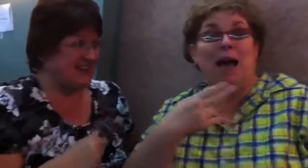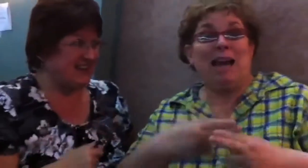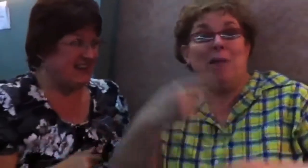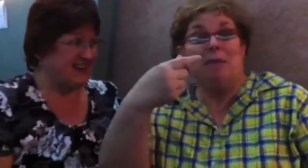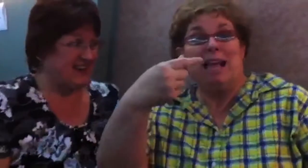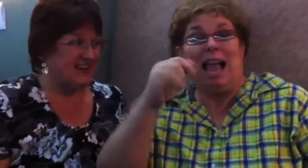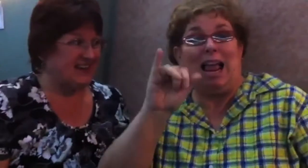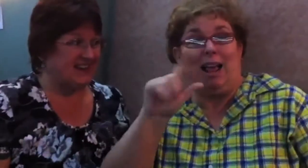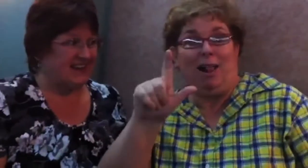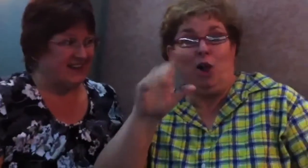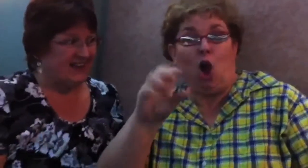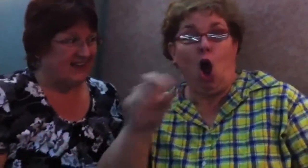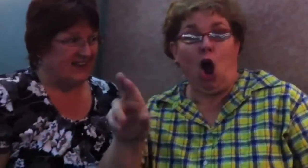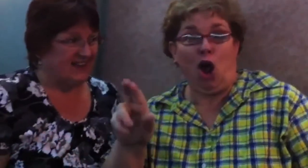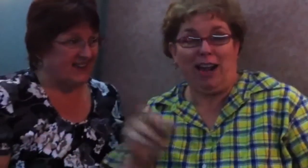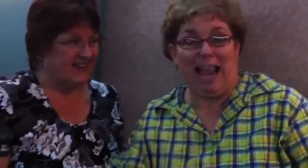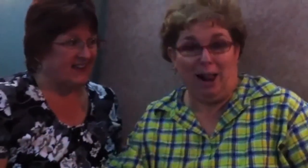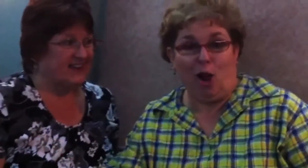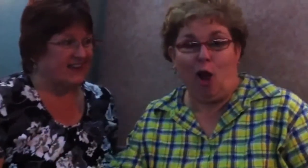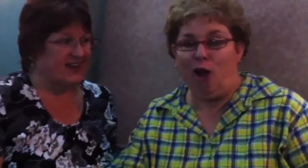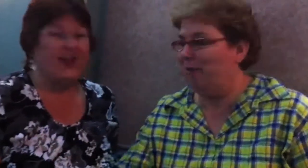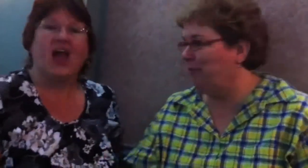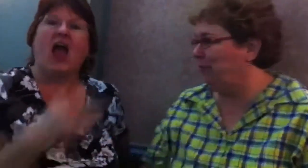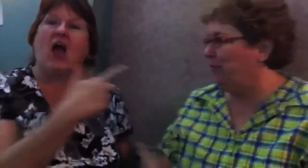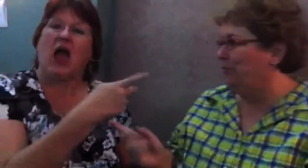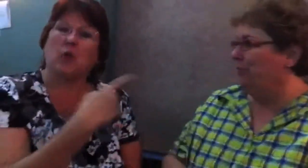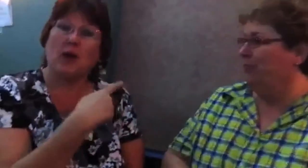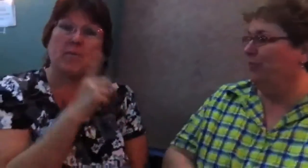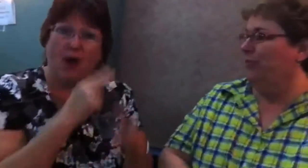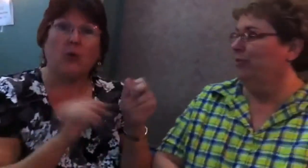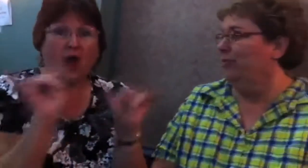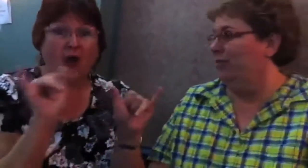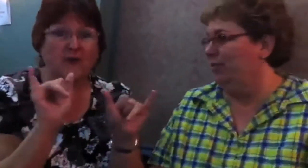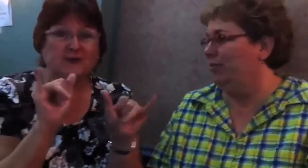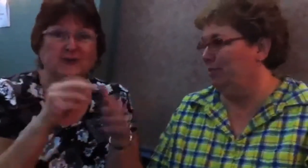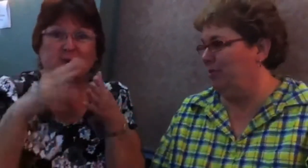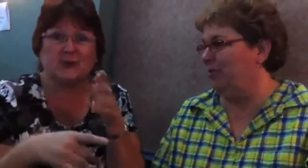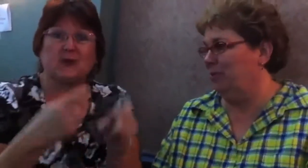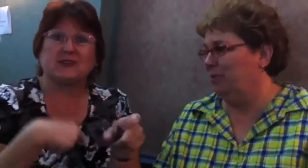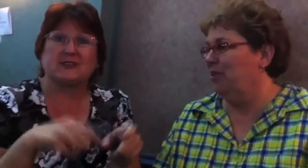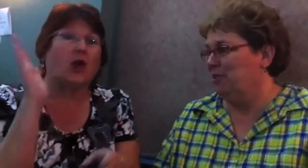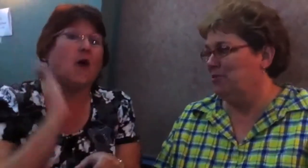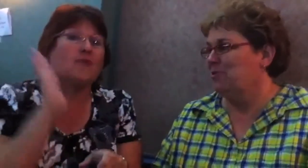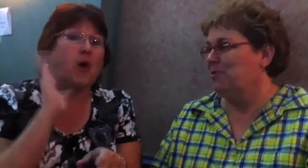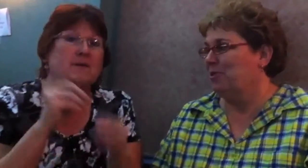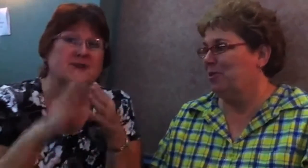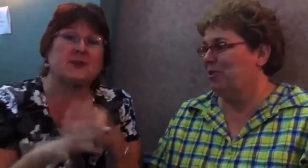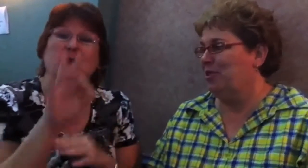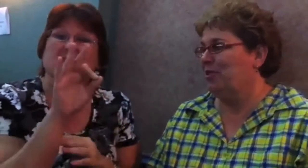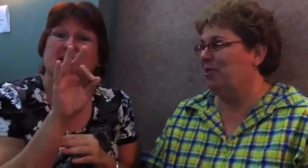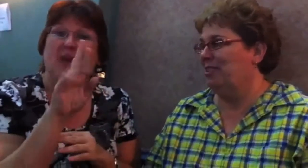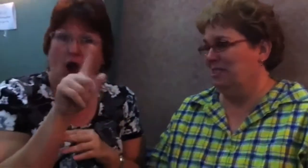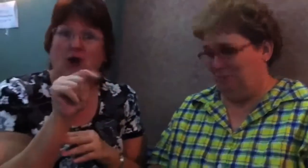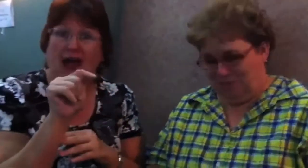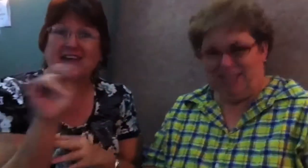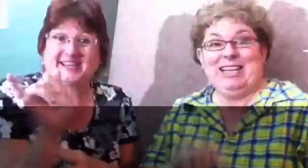my friend Hector, Hector. And we're both also students, former students of RIT, yes,